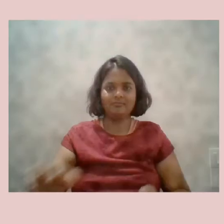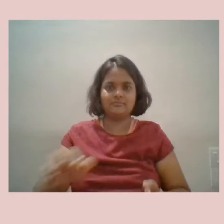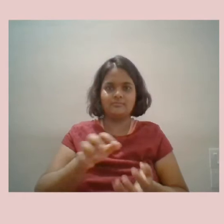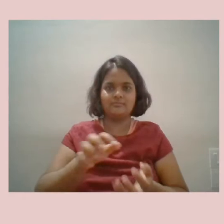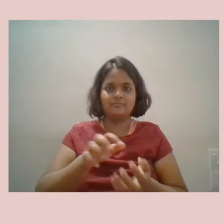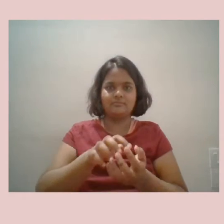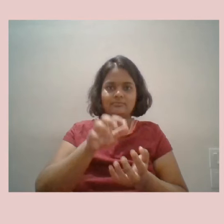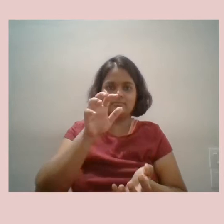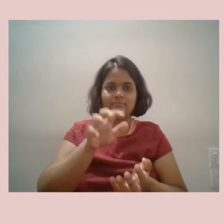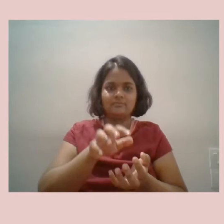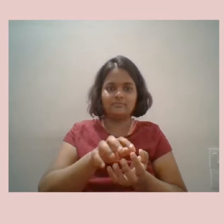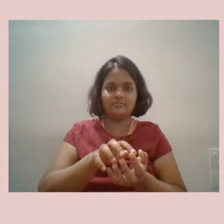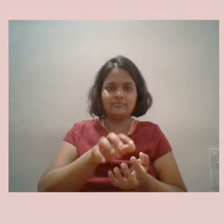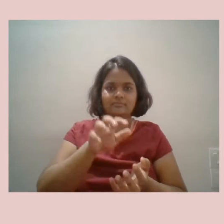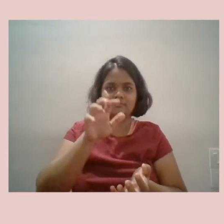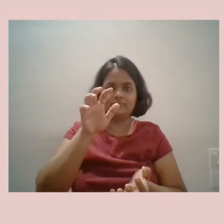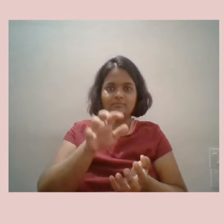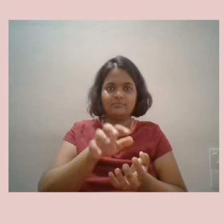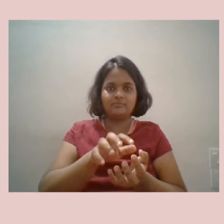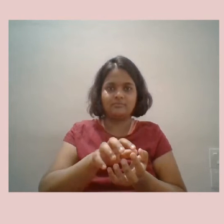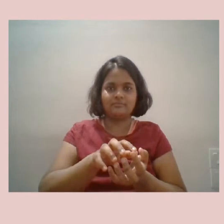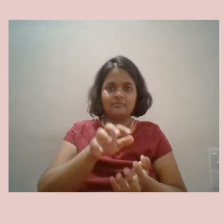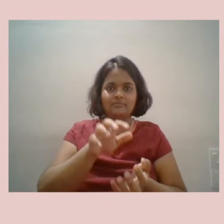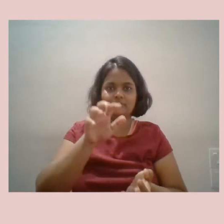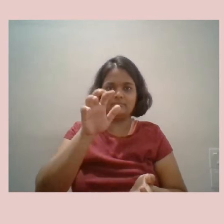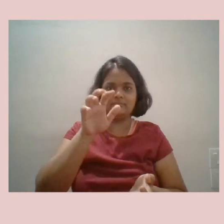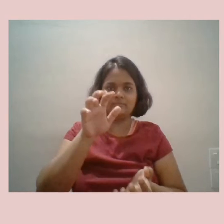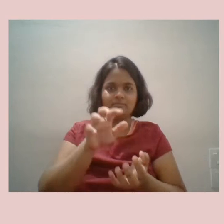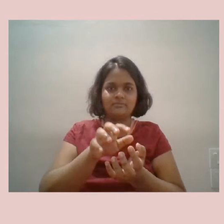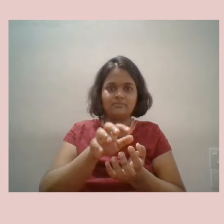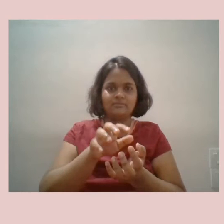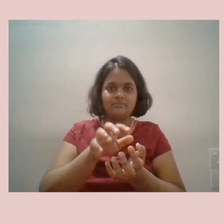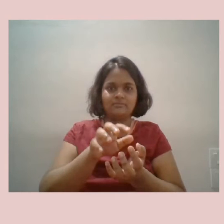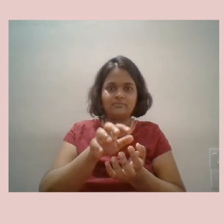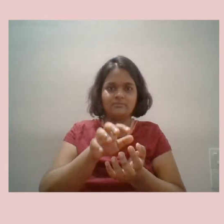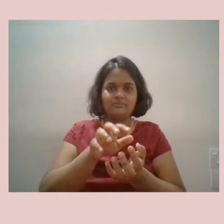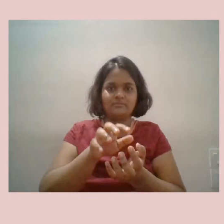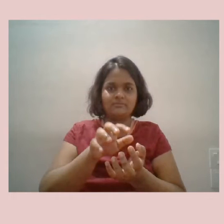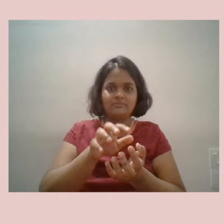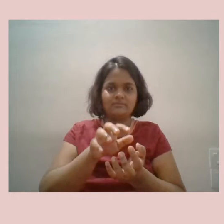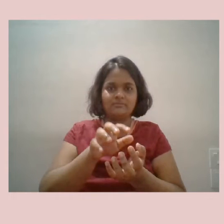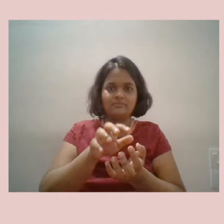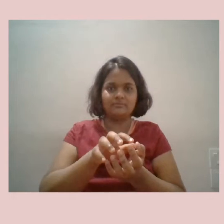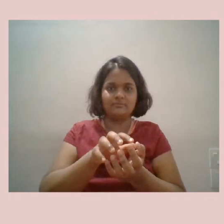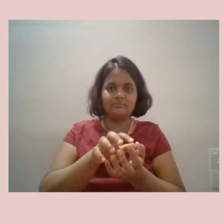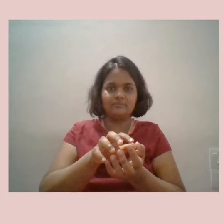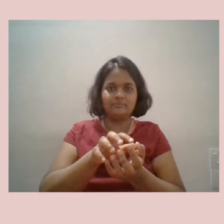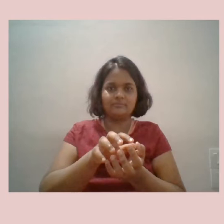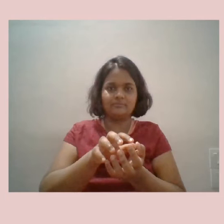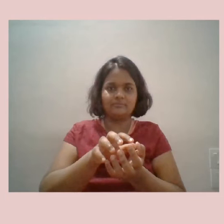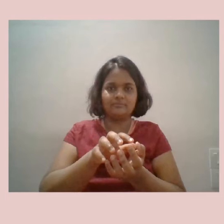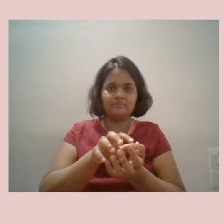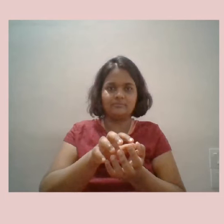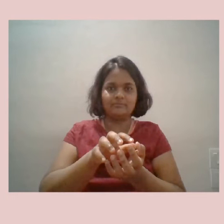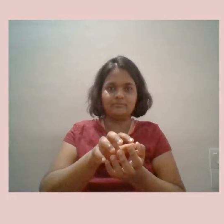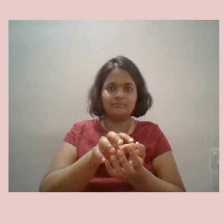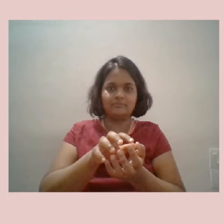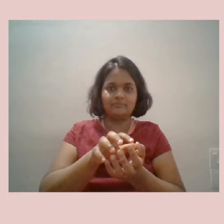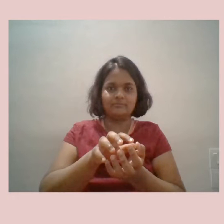Here, you can see the actual GUI designed by us. Real-time recognition of video sign gives